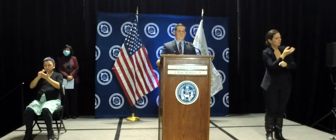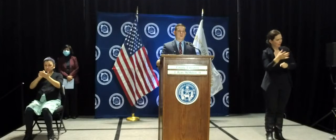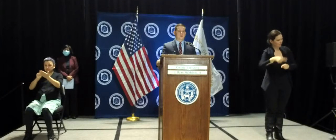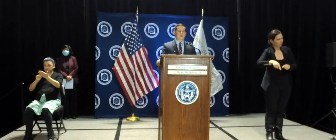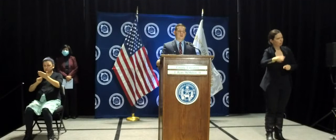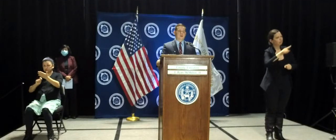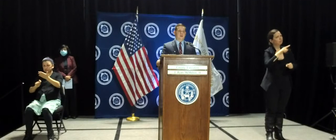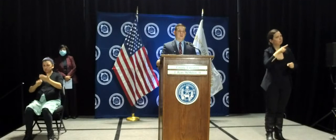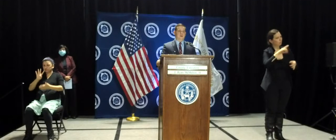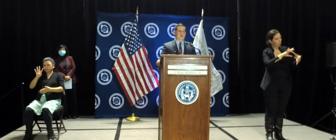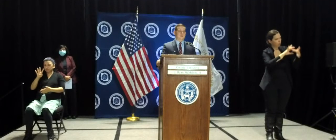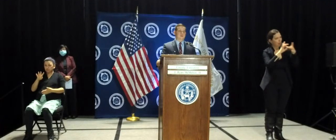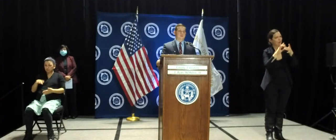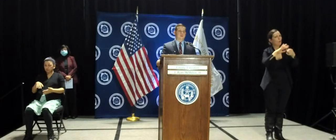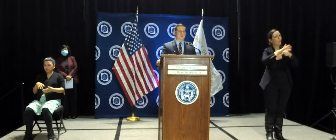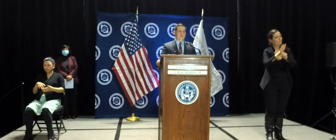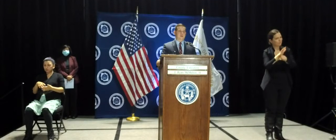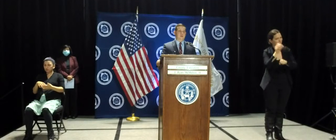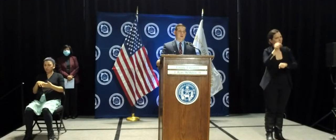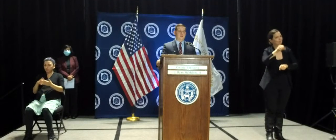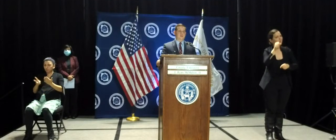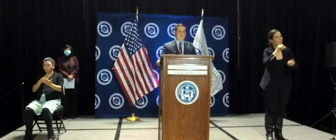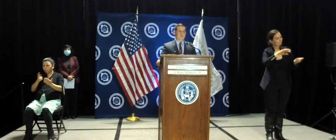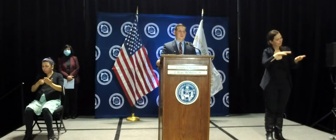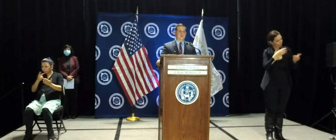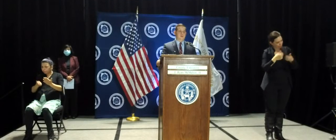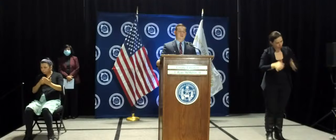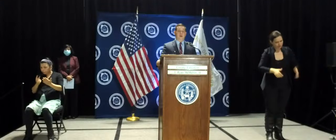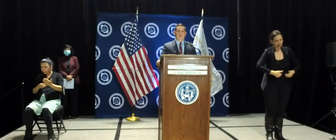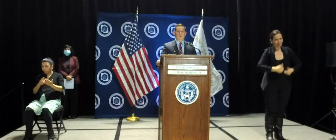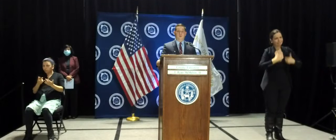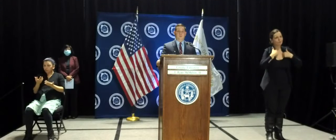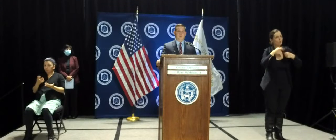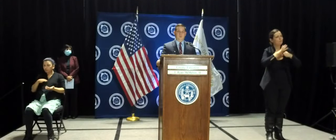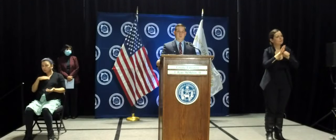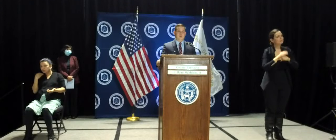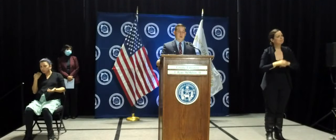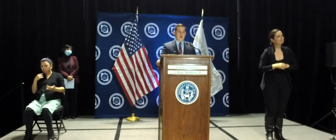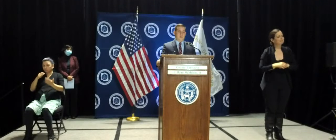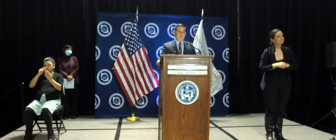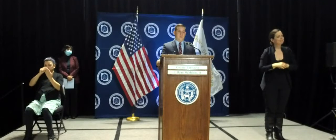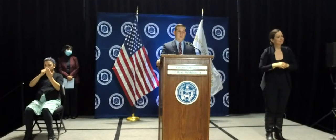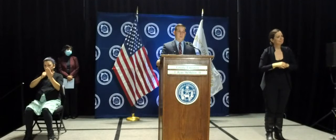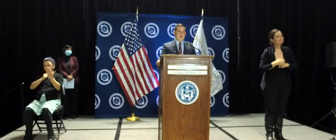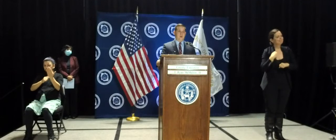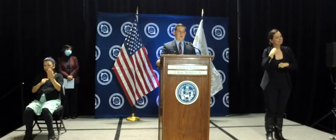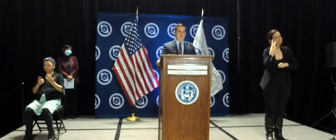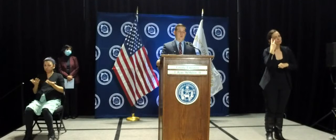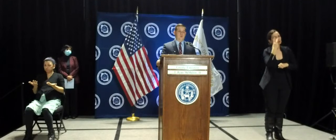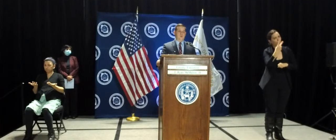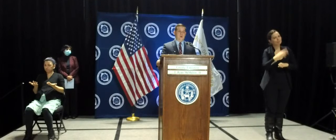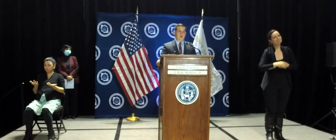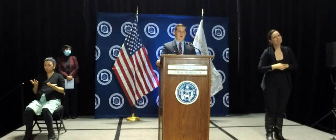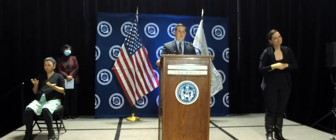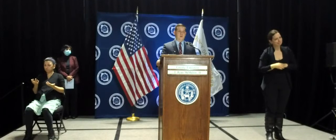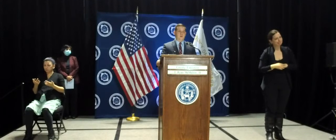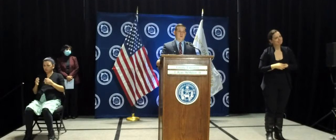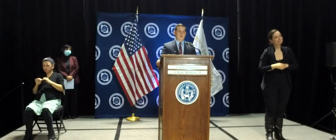for the community? Yeah, I saw those. Many of those